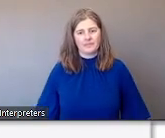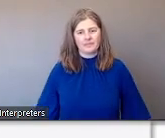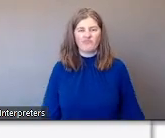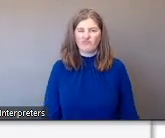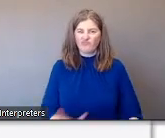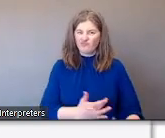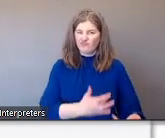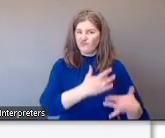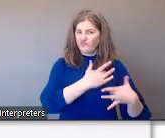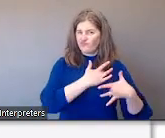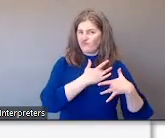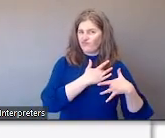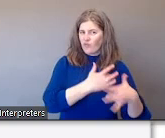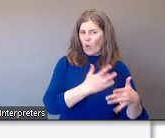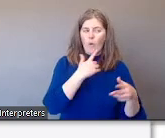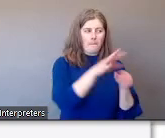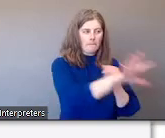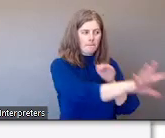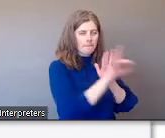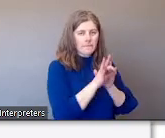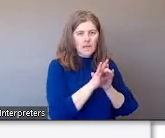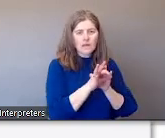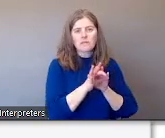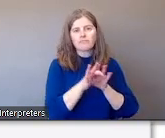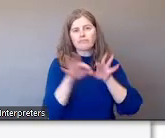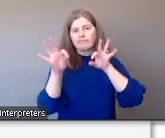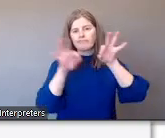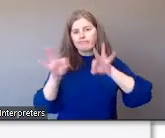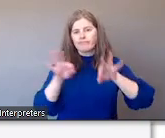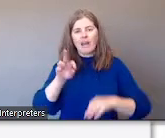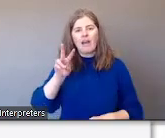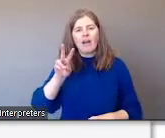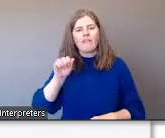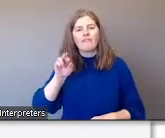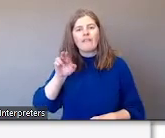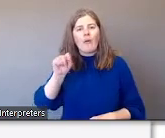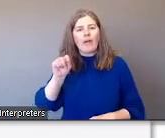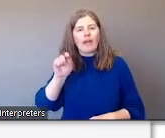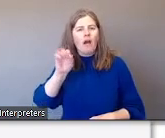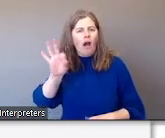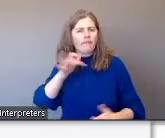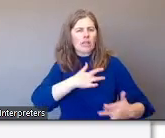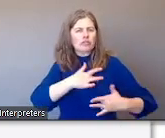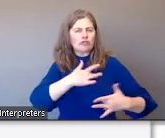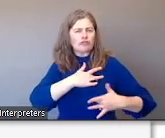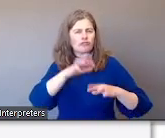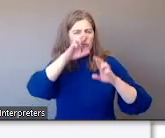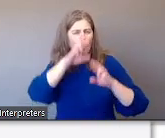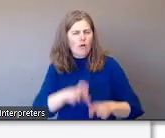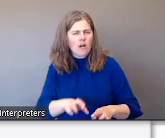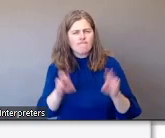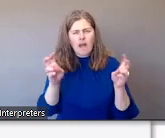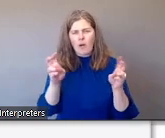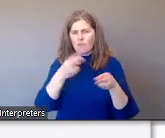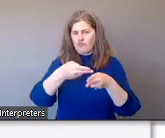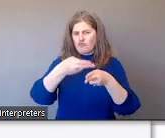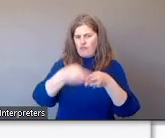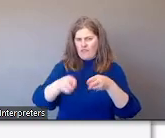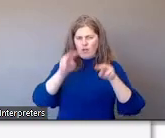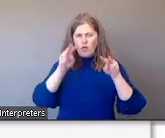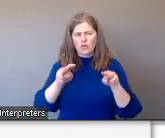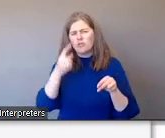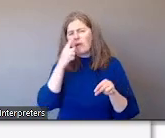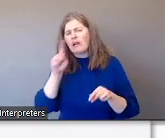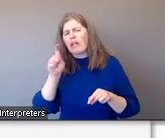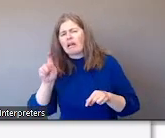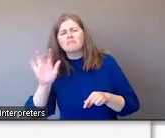Usually we go through a variant of concern report. I'm just going to do a really brief look today. And Brianna, if you could just click on